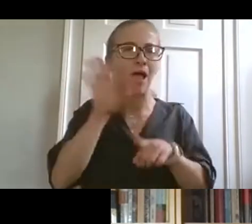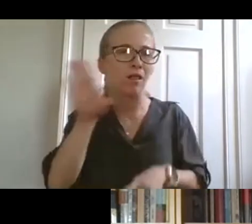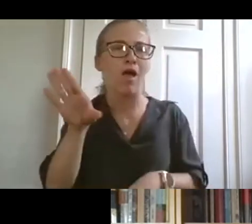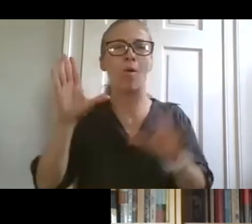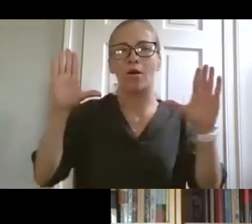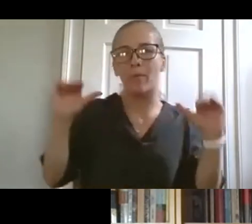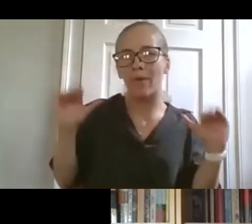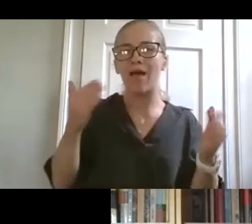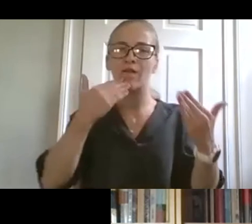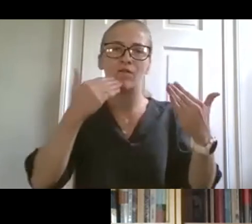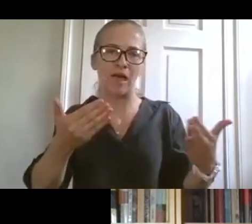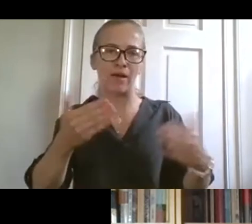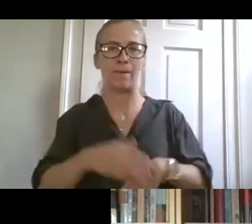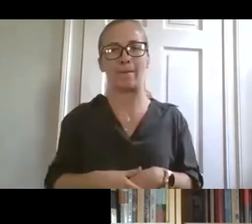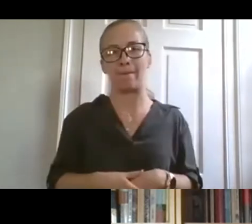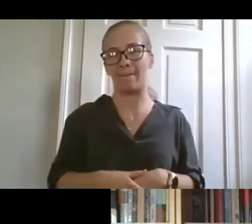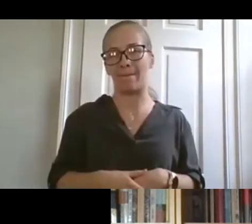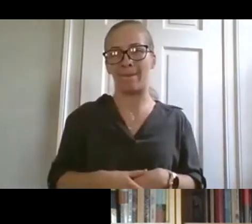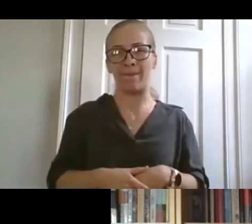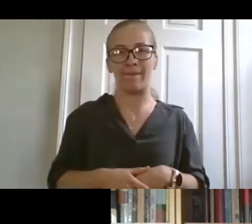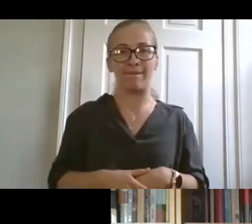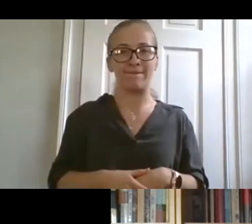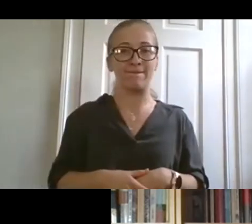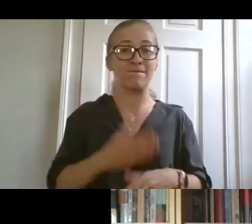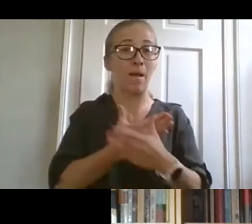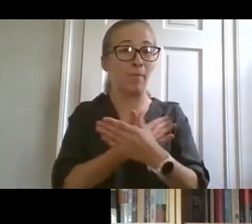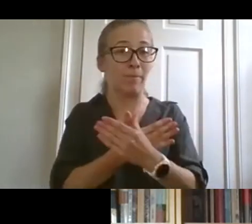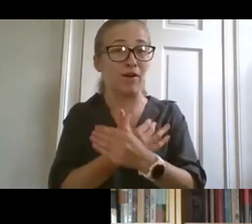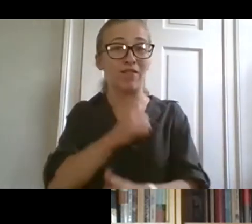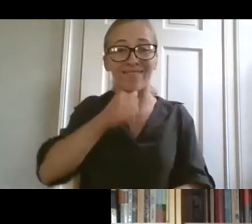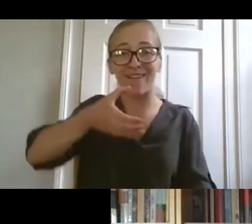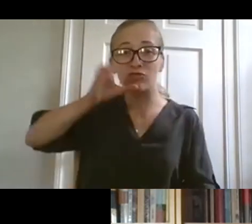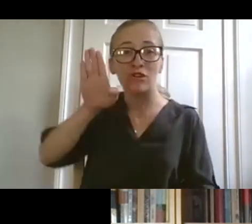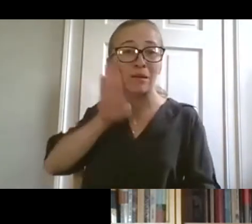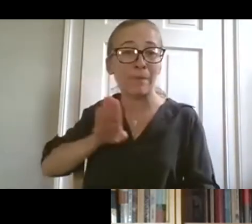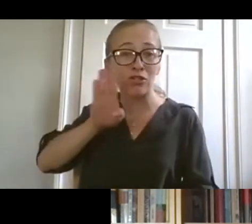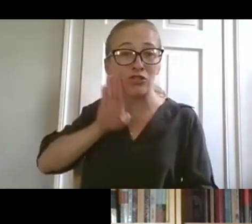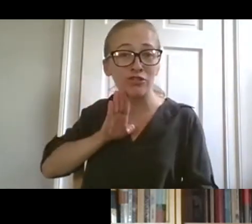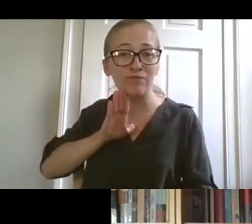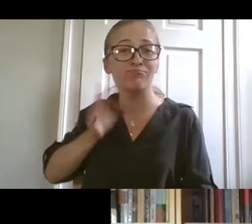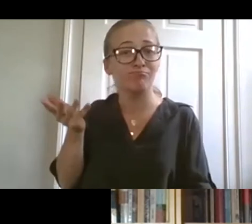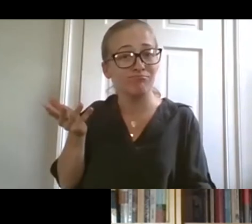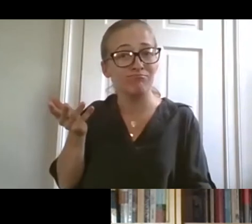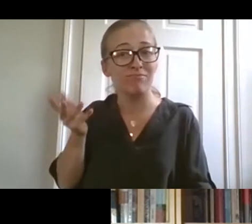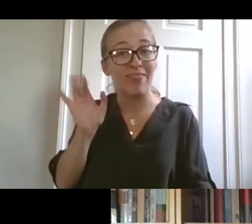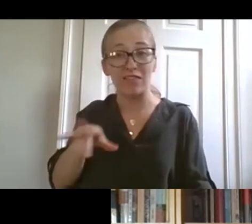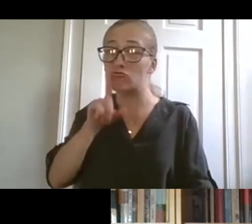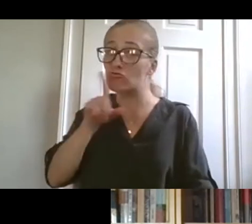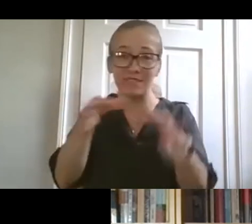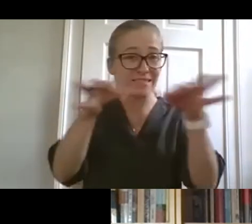thank you. And the butterfly does not drink beer. That's an actual